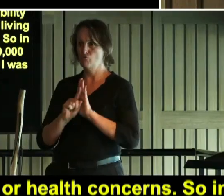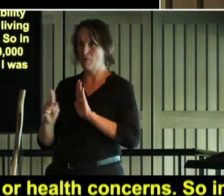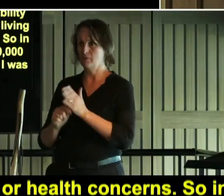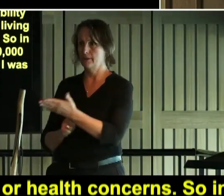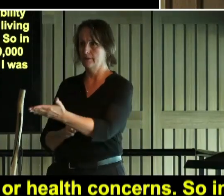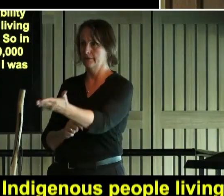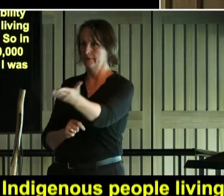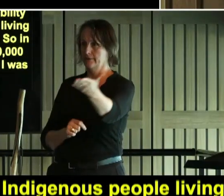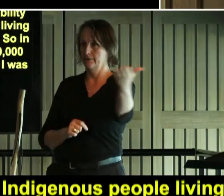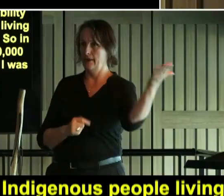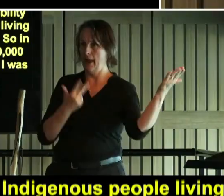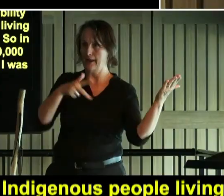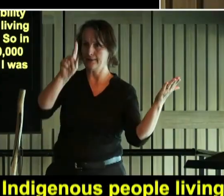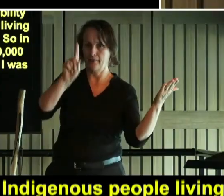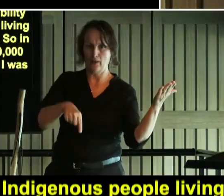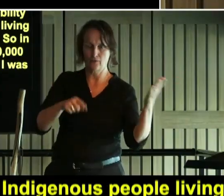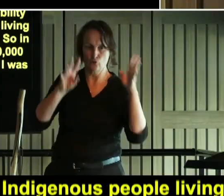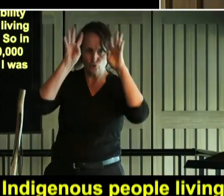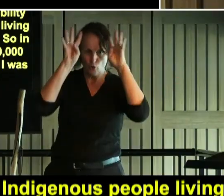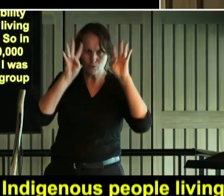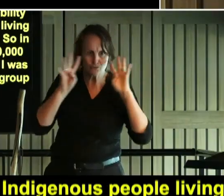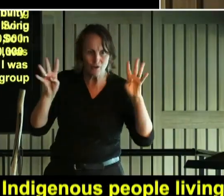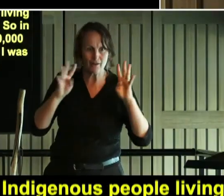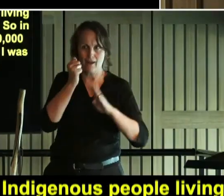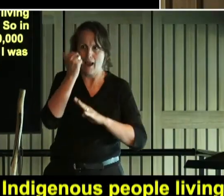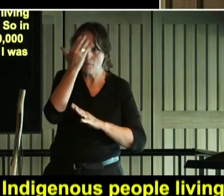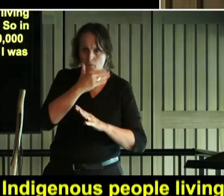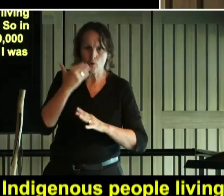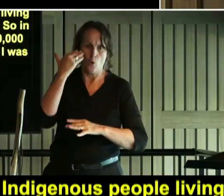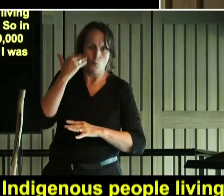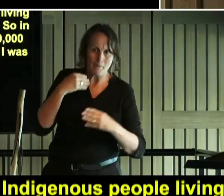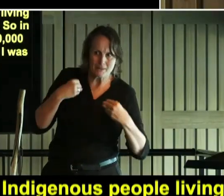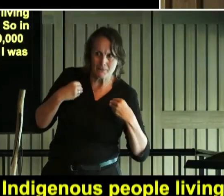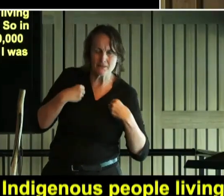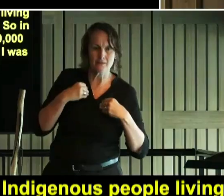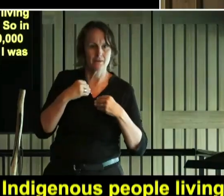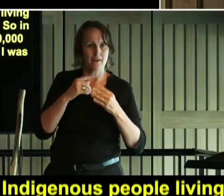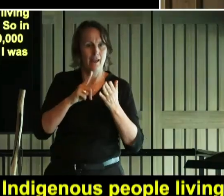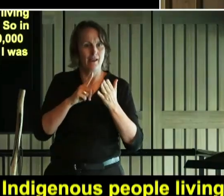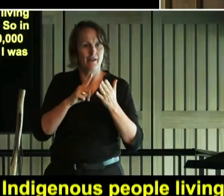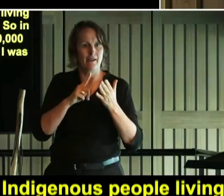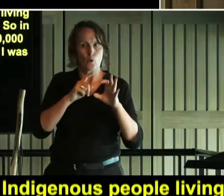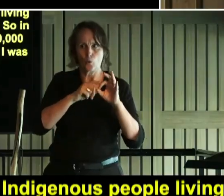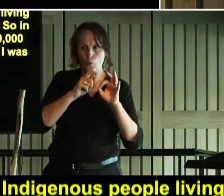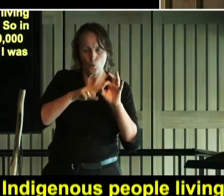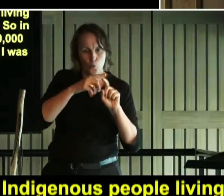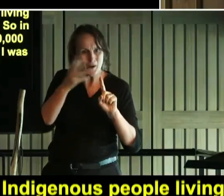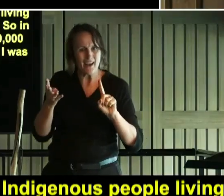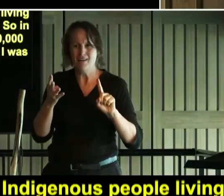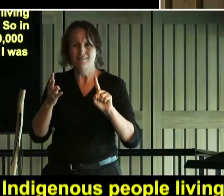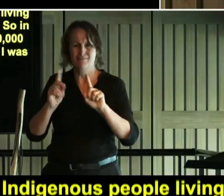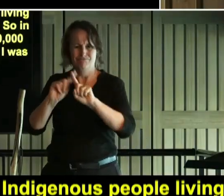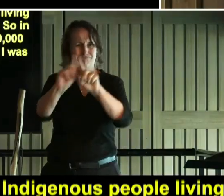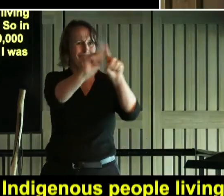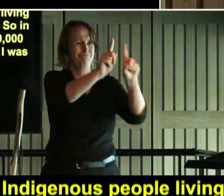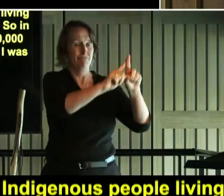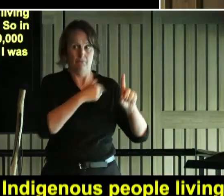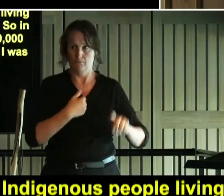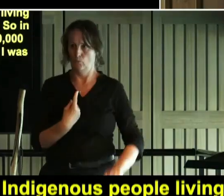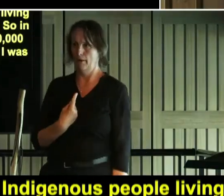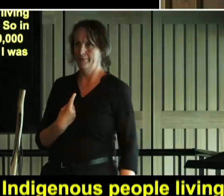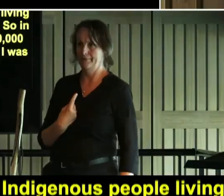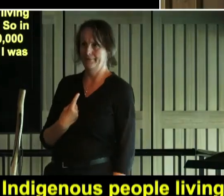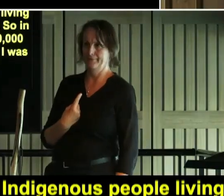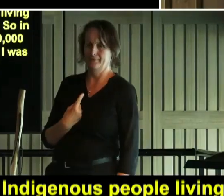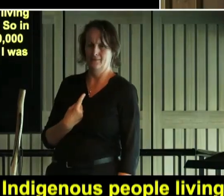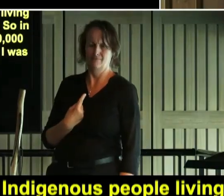of Torres Strait Islanders, South Sea Islanders, the many disabilities, women's business, the LGBTIQ plus brother, boy, sister, girl business. And that's what we